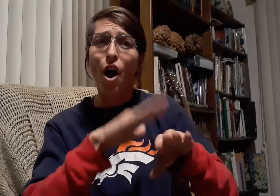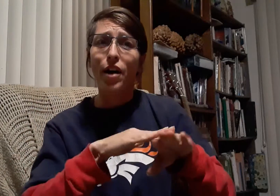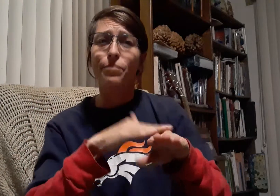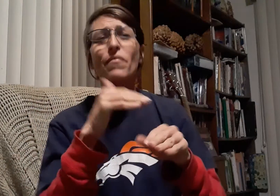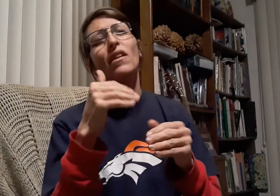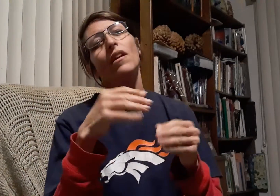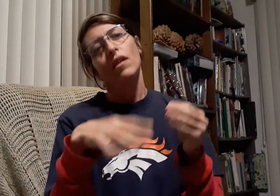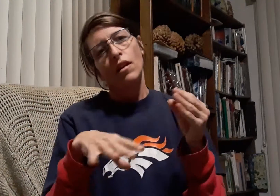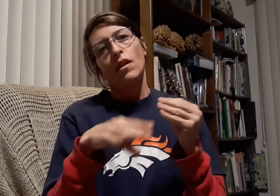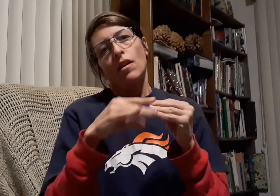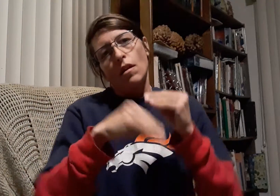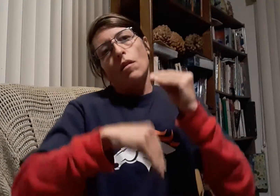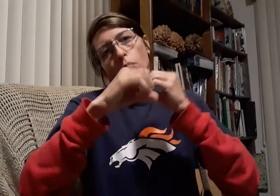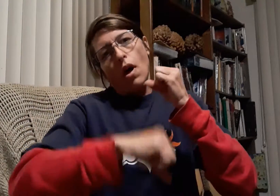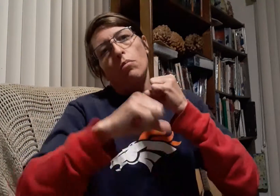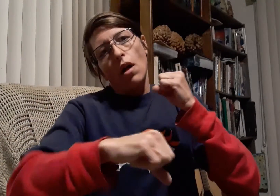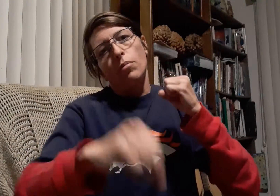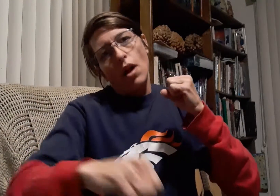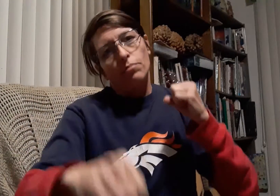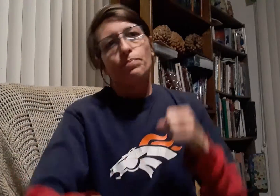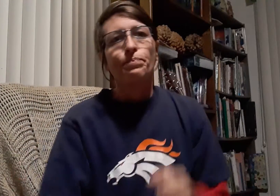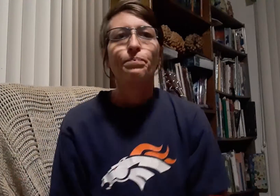on, blah blah blah.